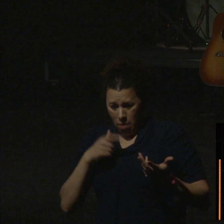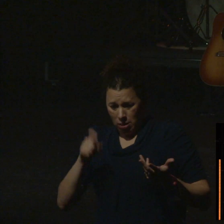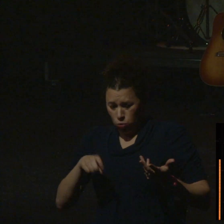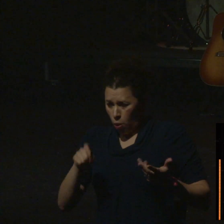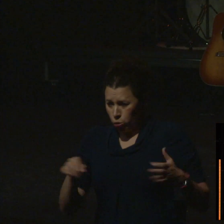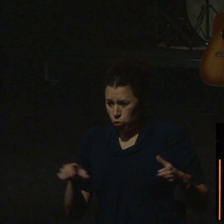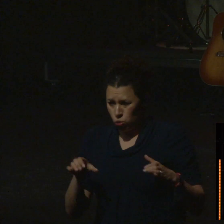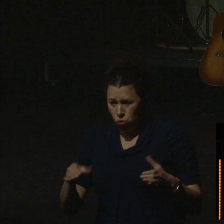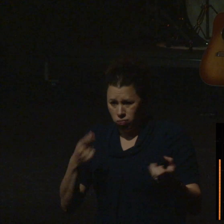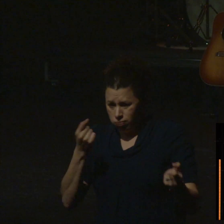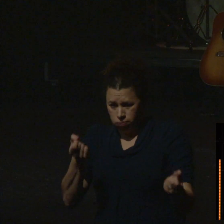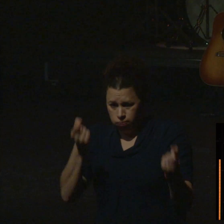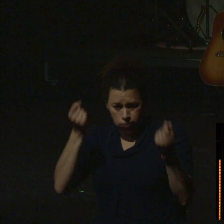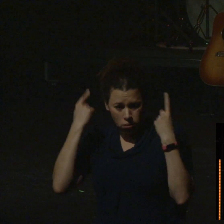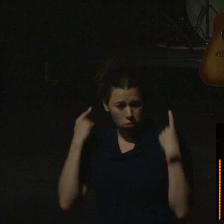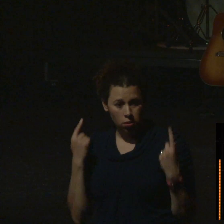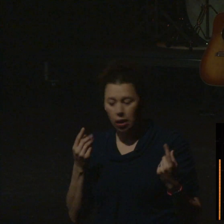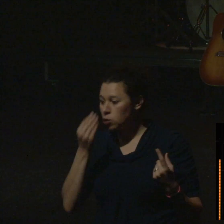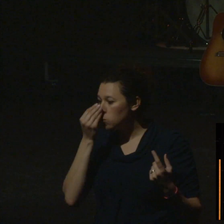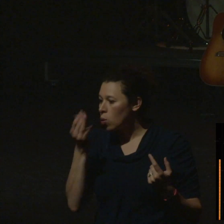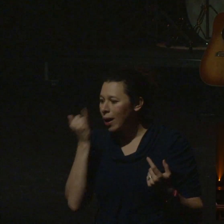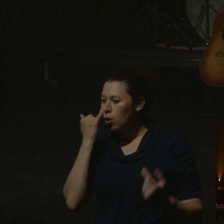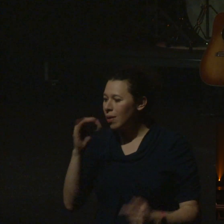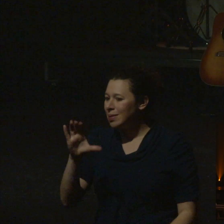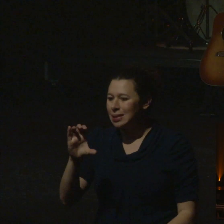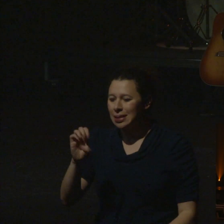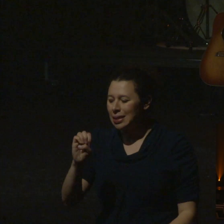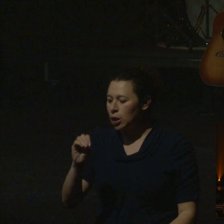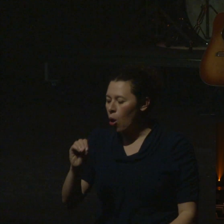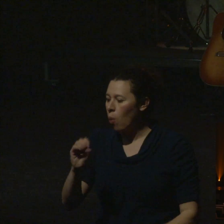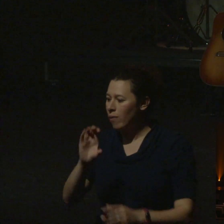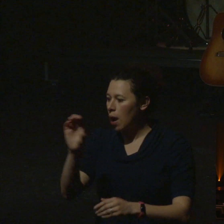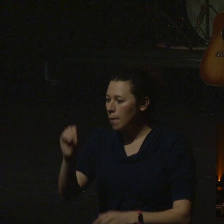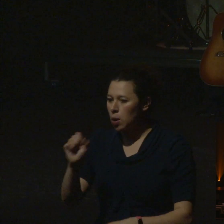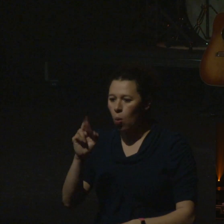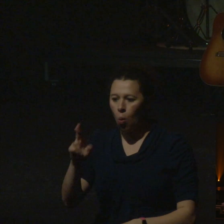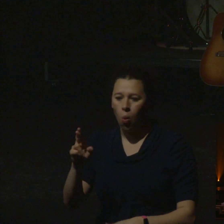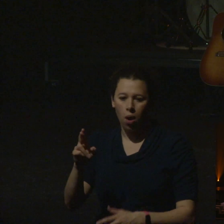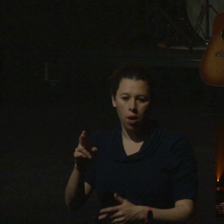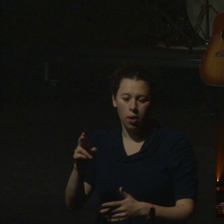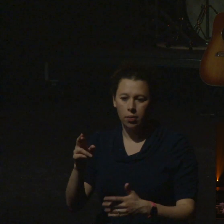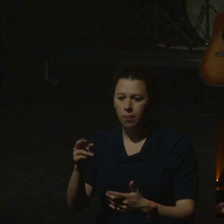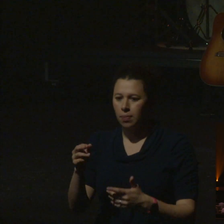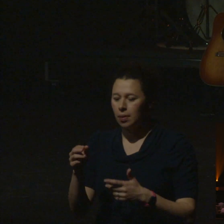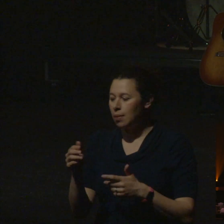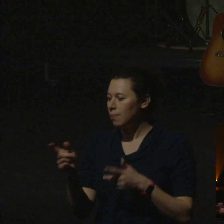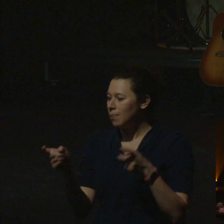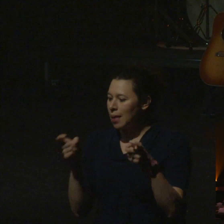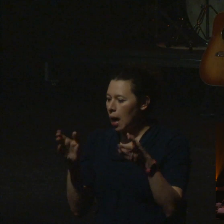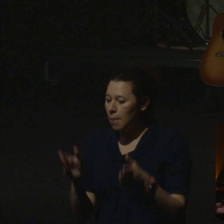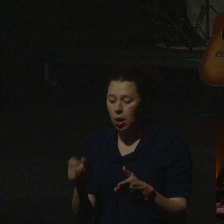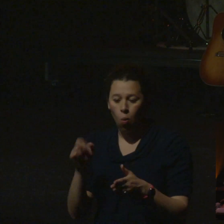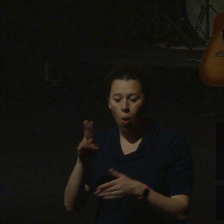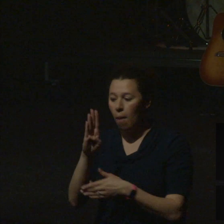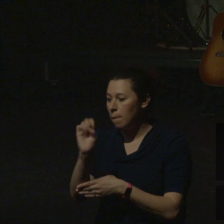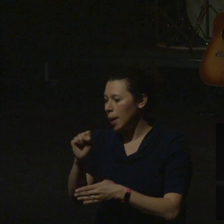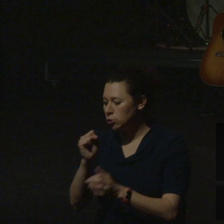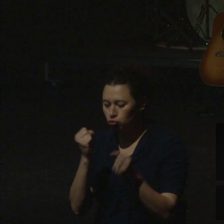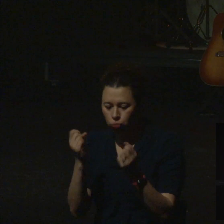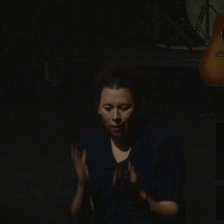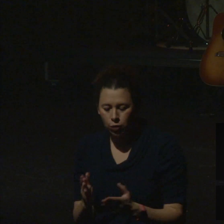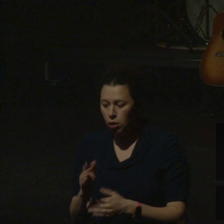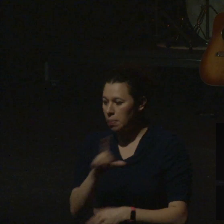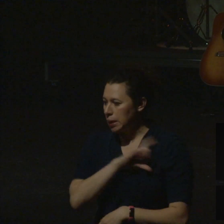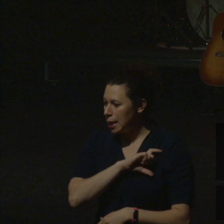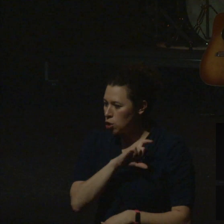care if you're the CEO of the company. I don't care if you're the admin of that company. You're a bus driver, police